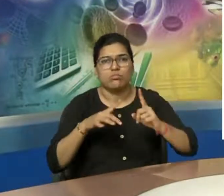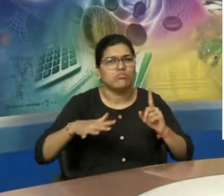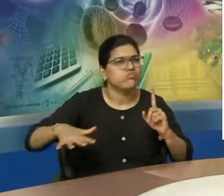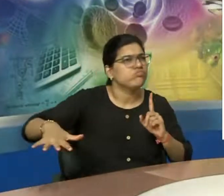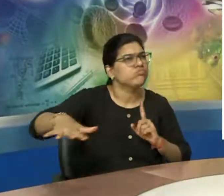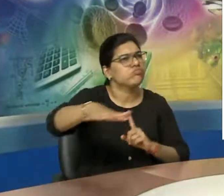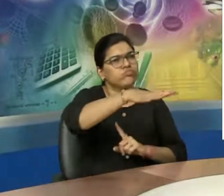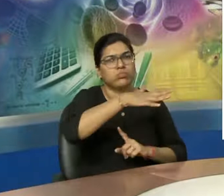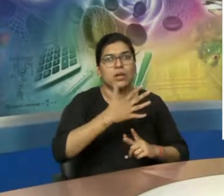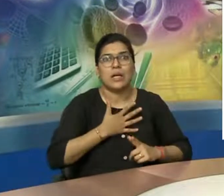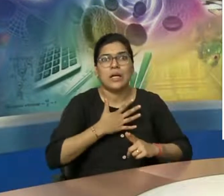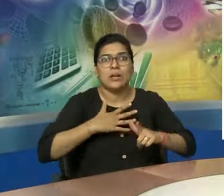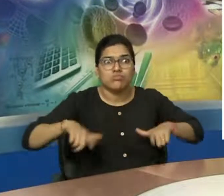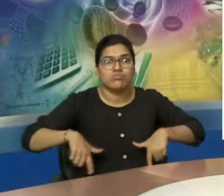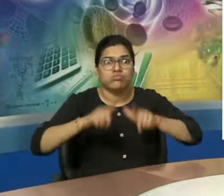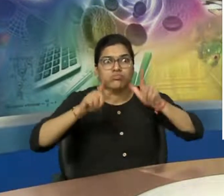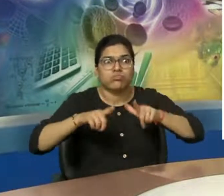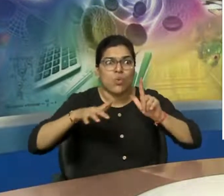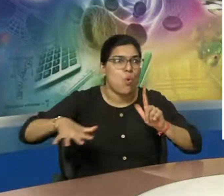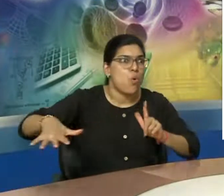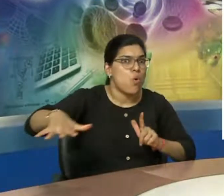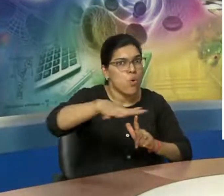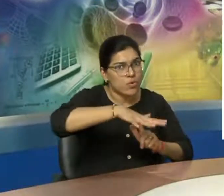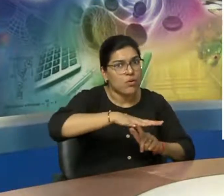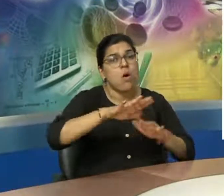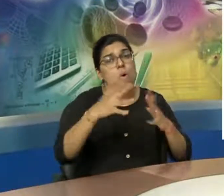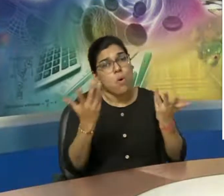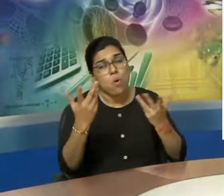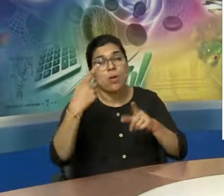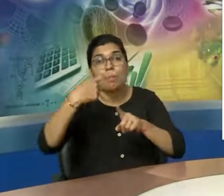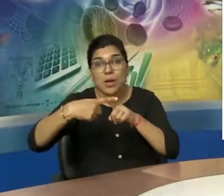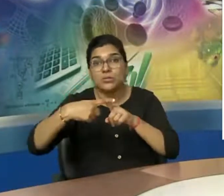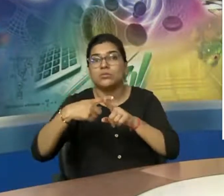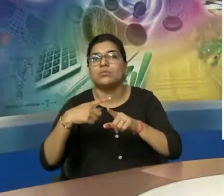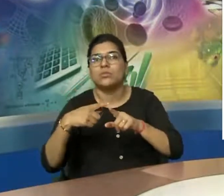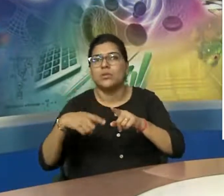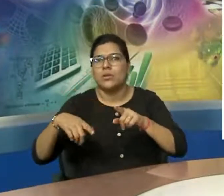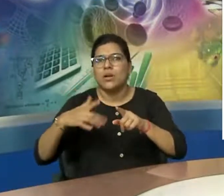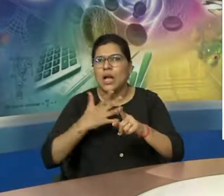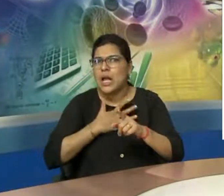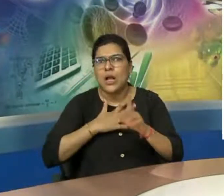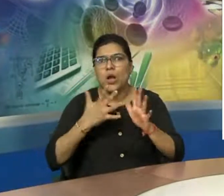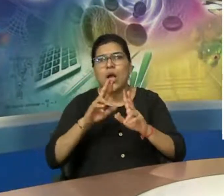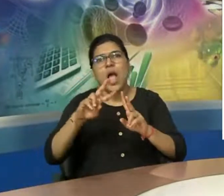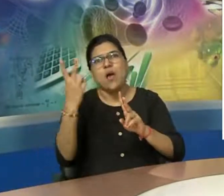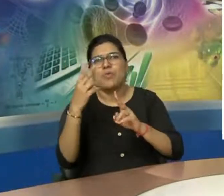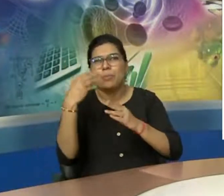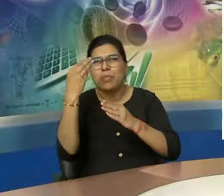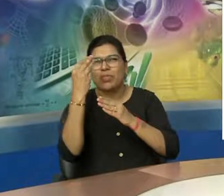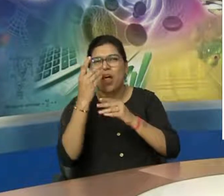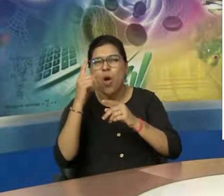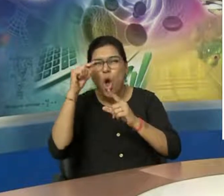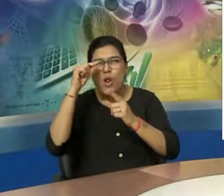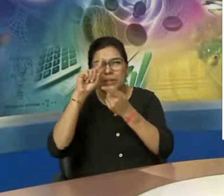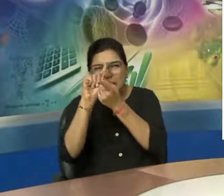that there are some evergreen plants and some deciduous plants in the nature.